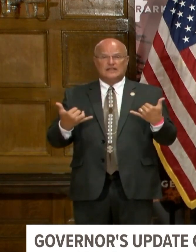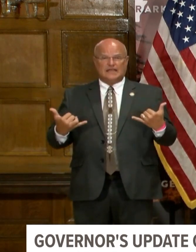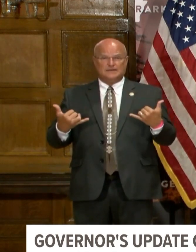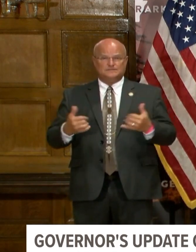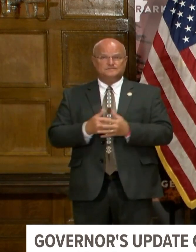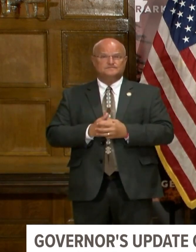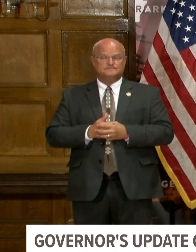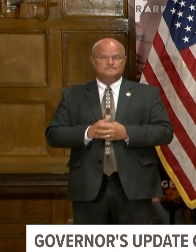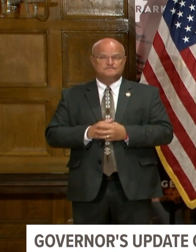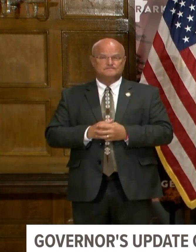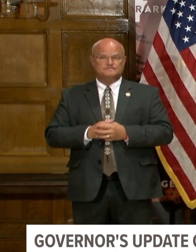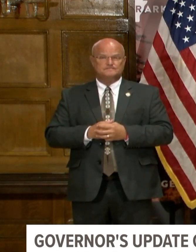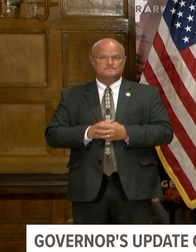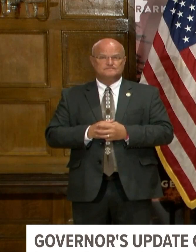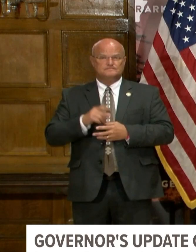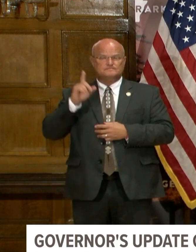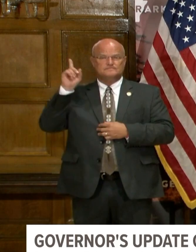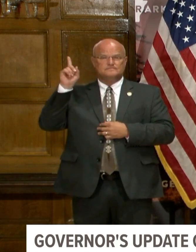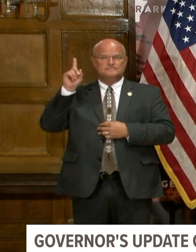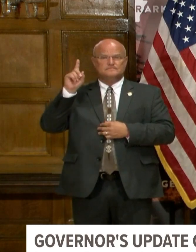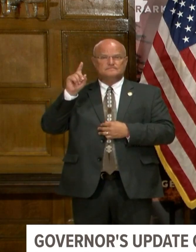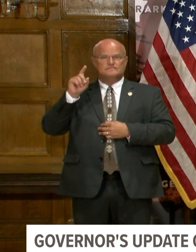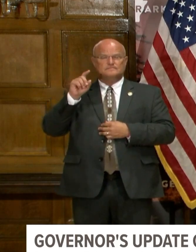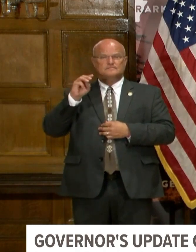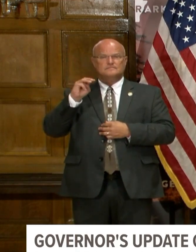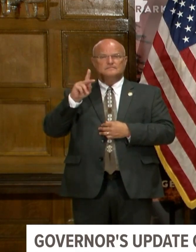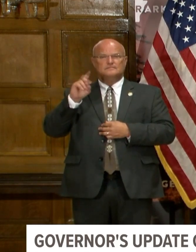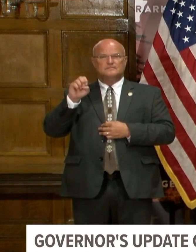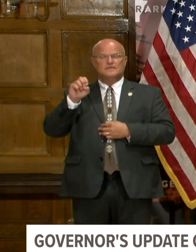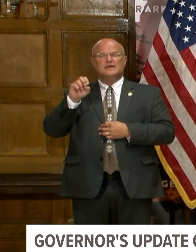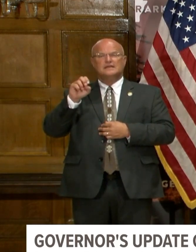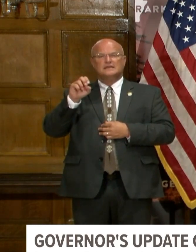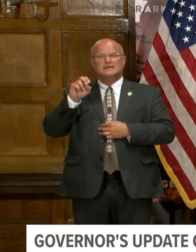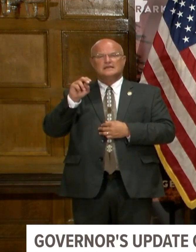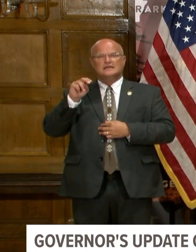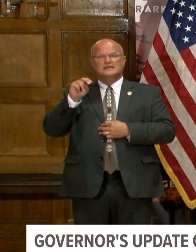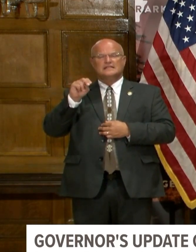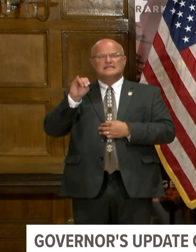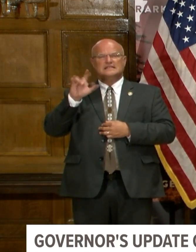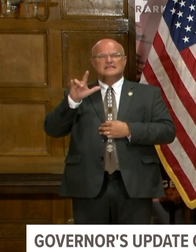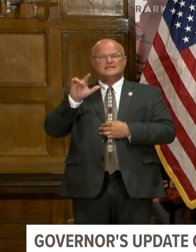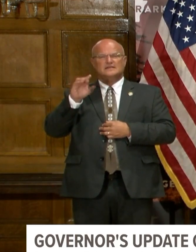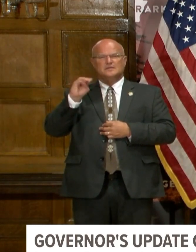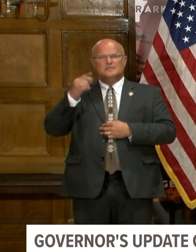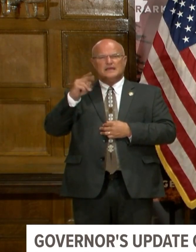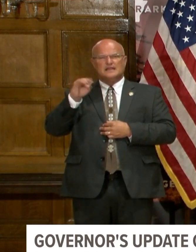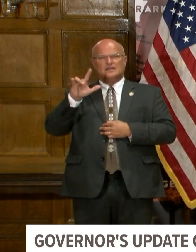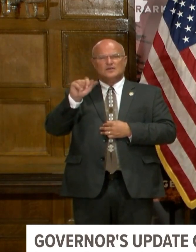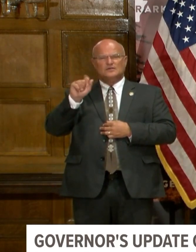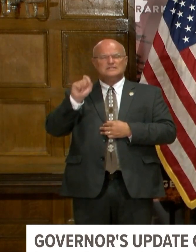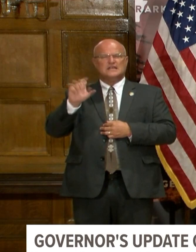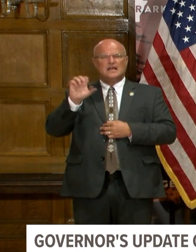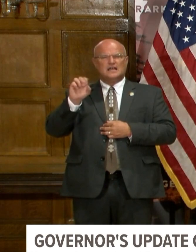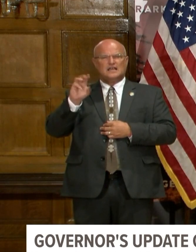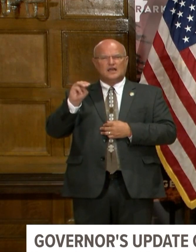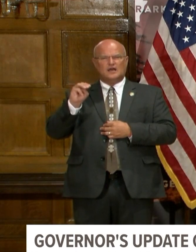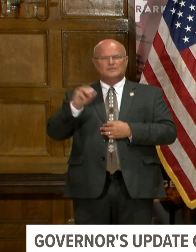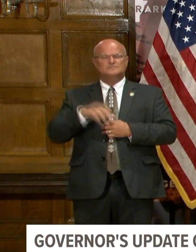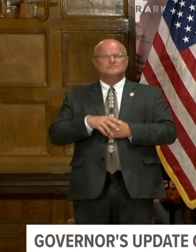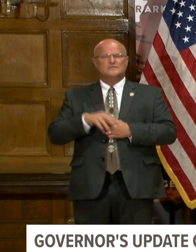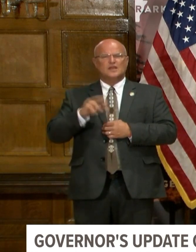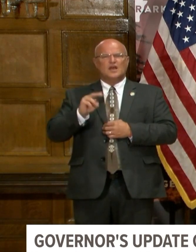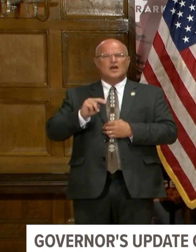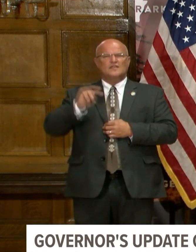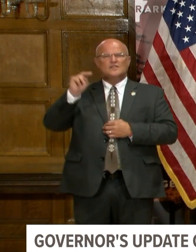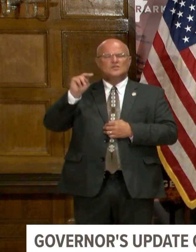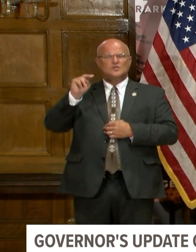now. Governor, this is Mike McNeil at MagnoliaReporter.com. It appears that the northern Gulf Coast is